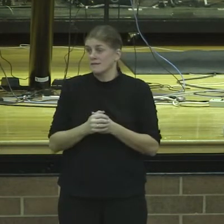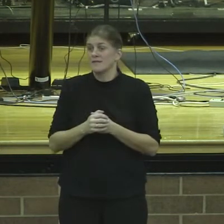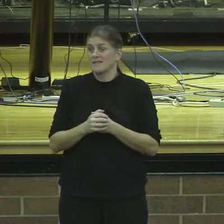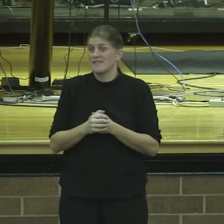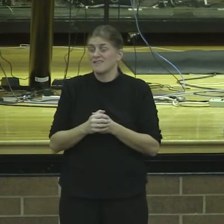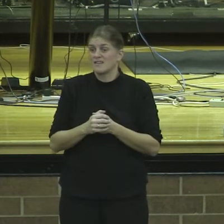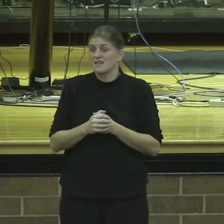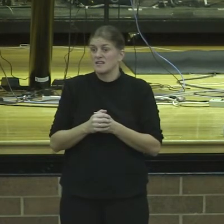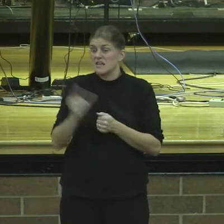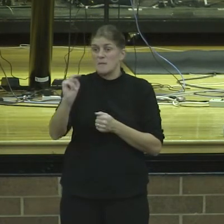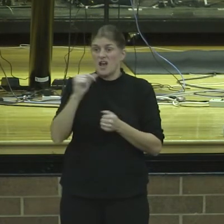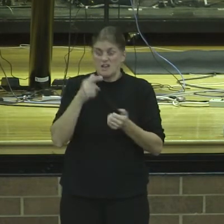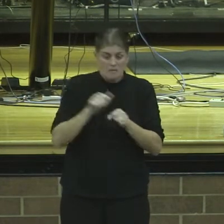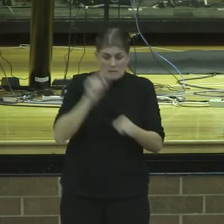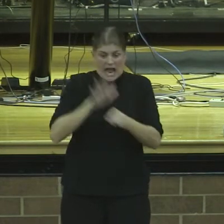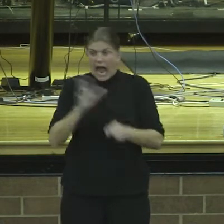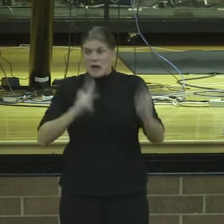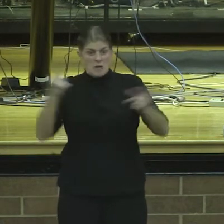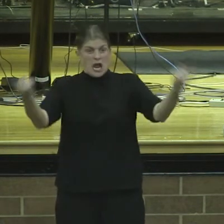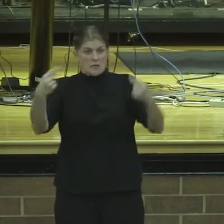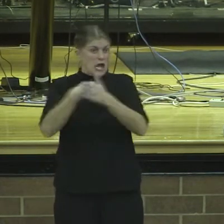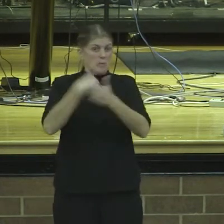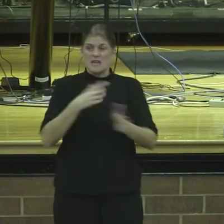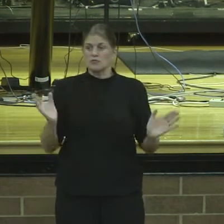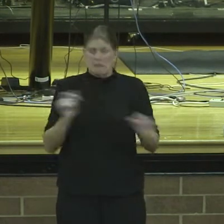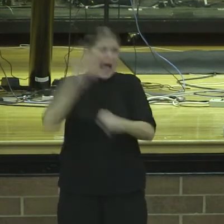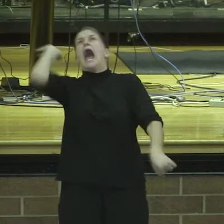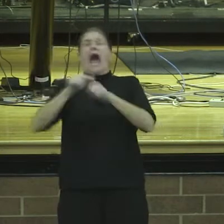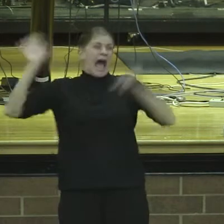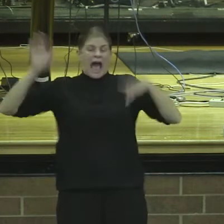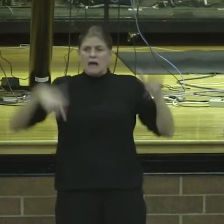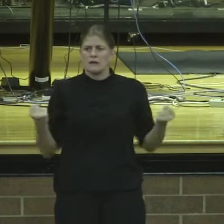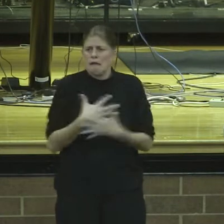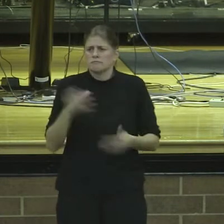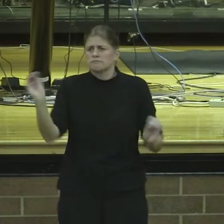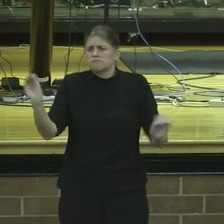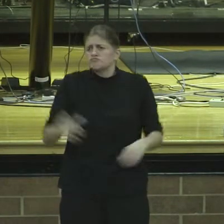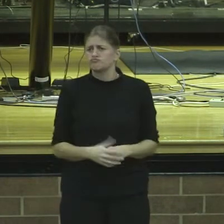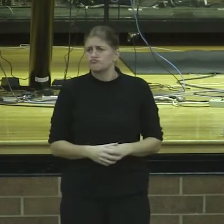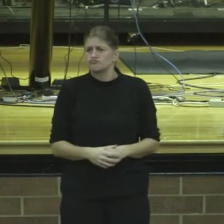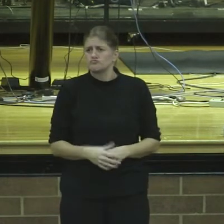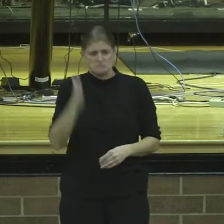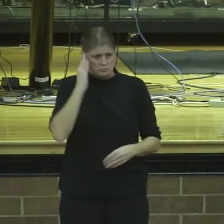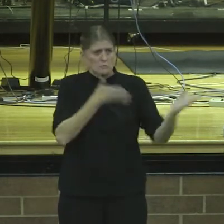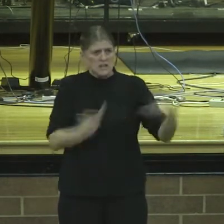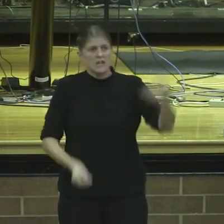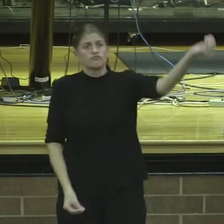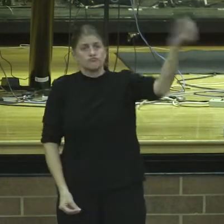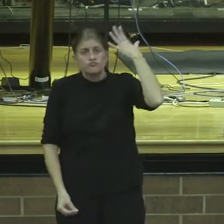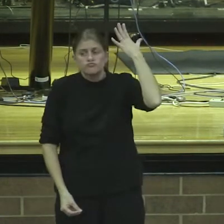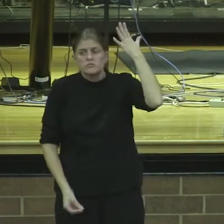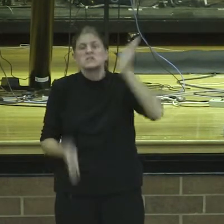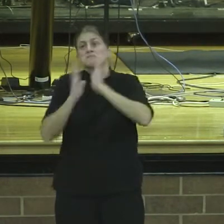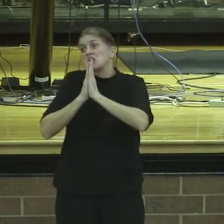He didn't even freak out. You read it, and it doesn't even seem that he skips a beat. He hears about the news,